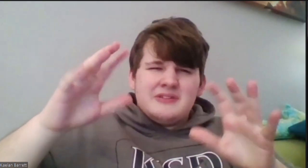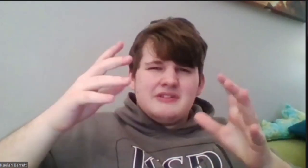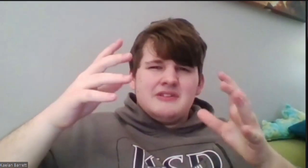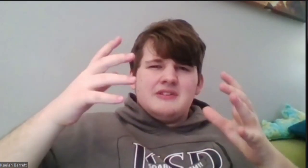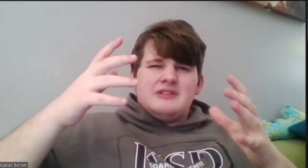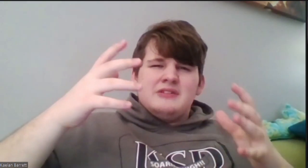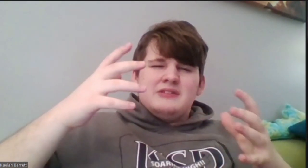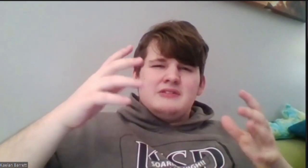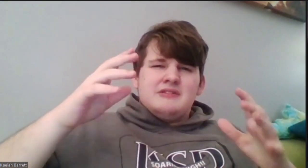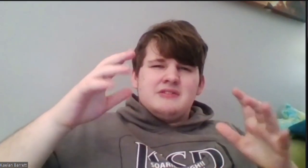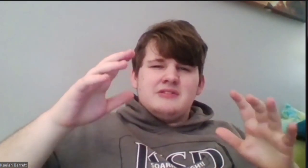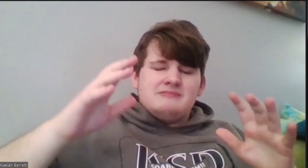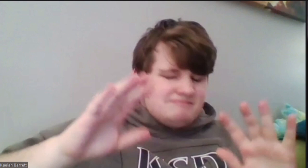rich still.